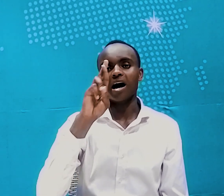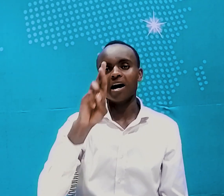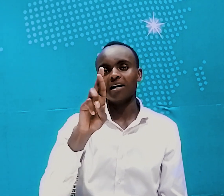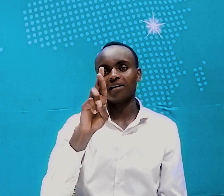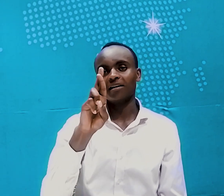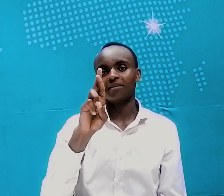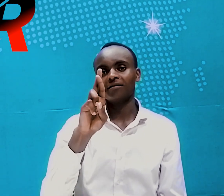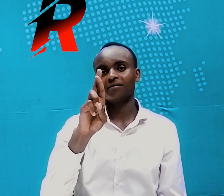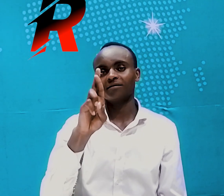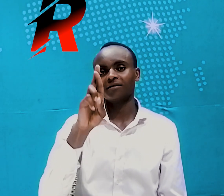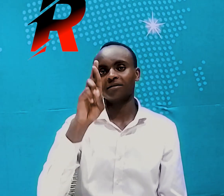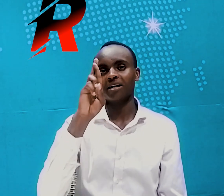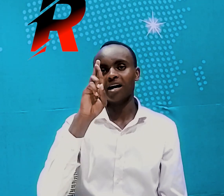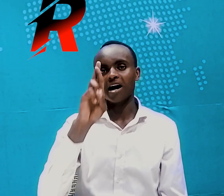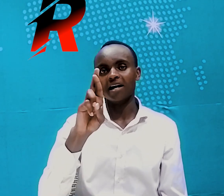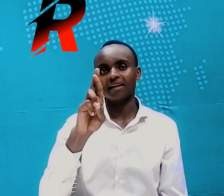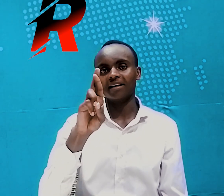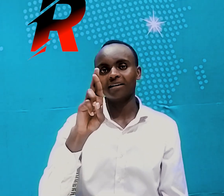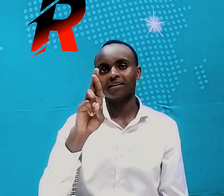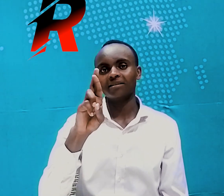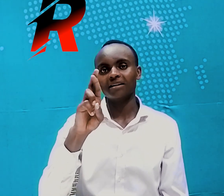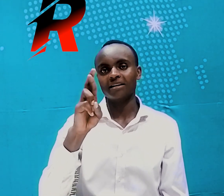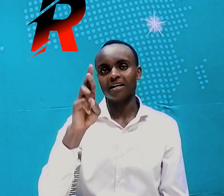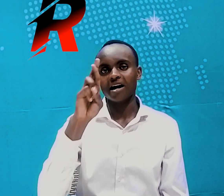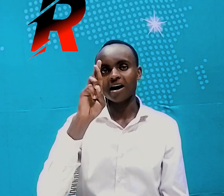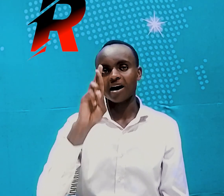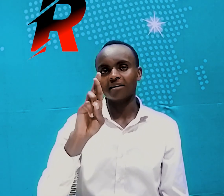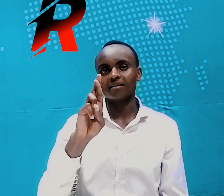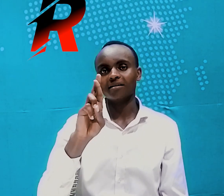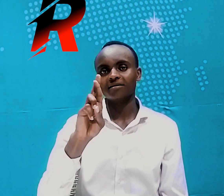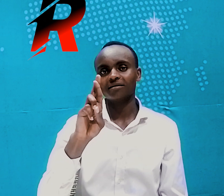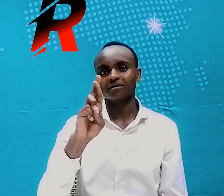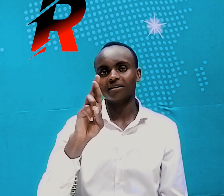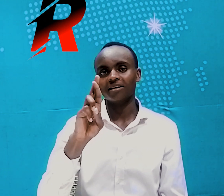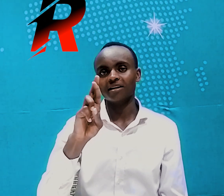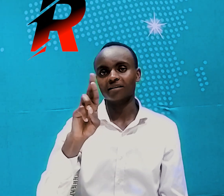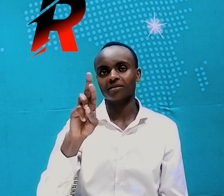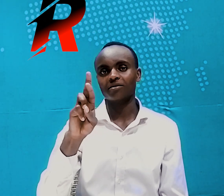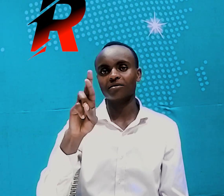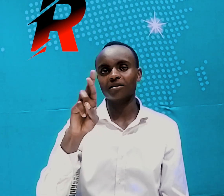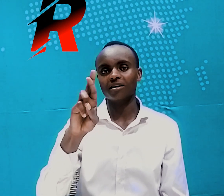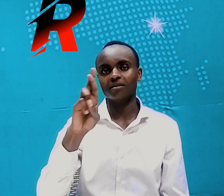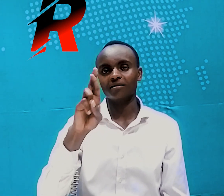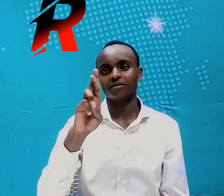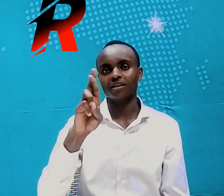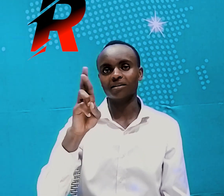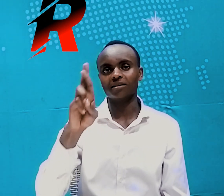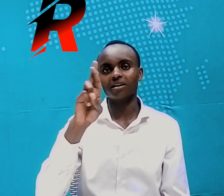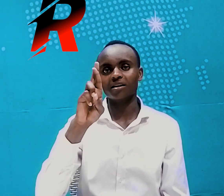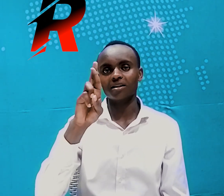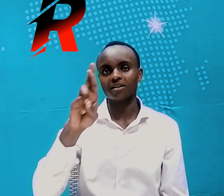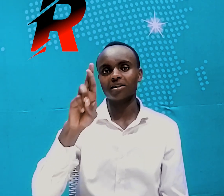R. R. R. Yeah. Cross the index like that.